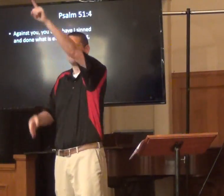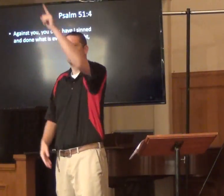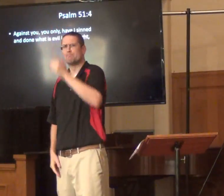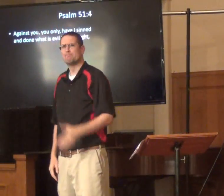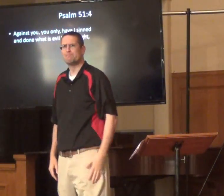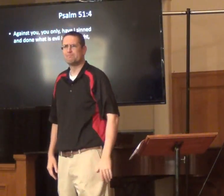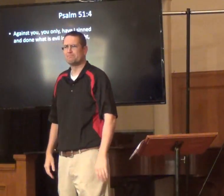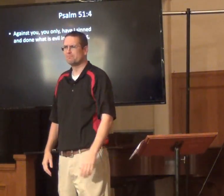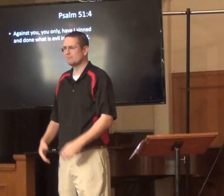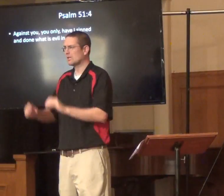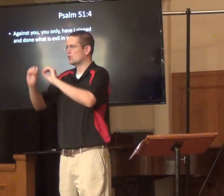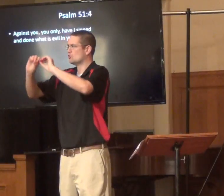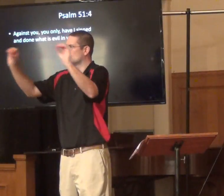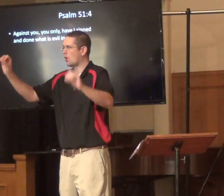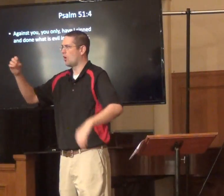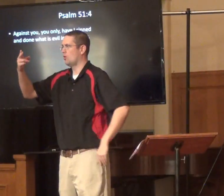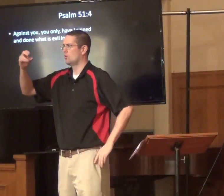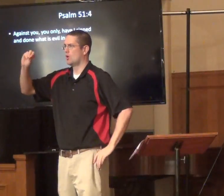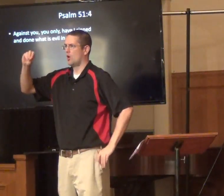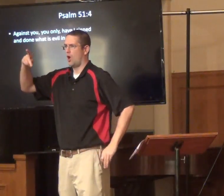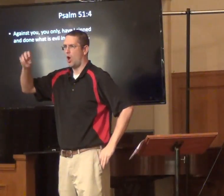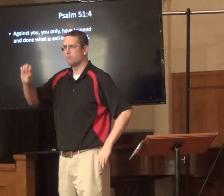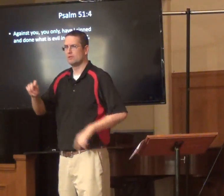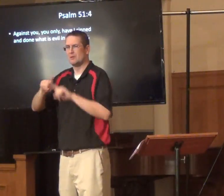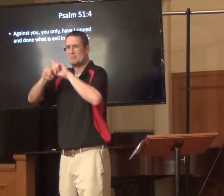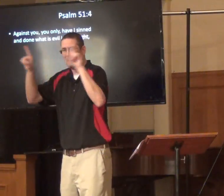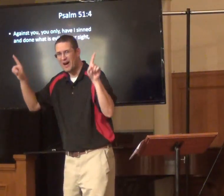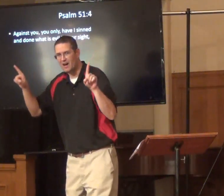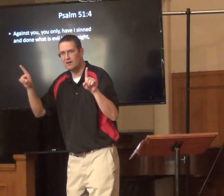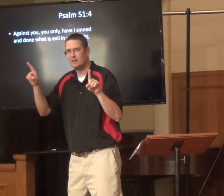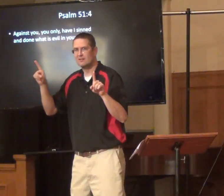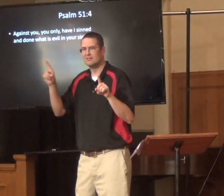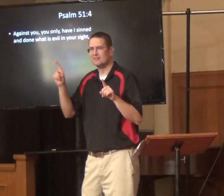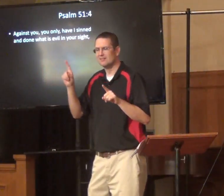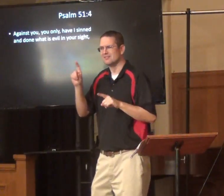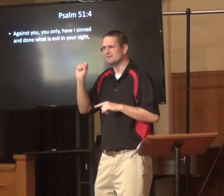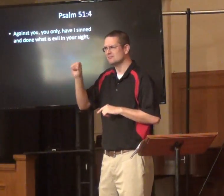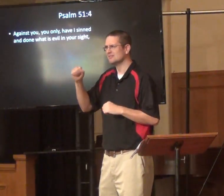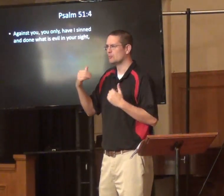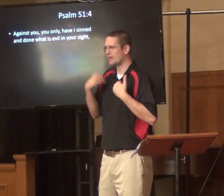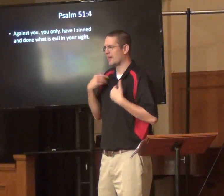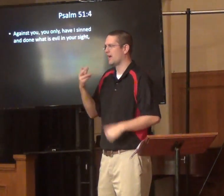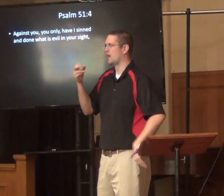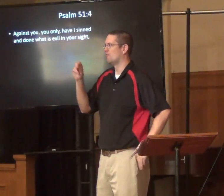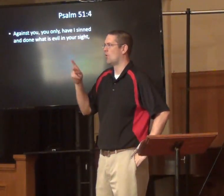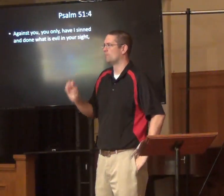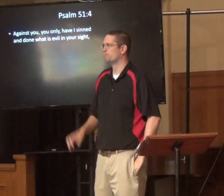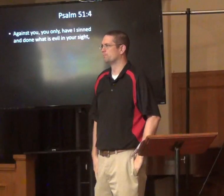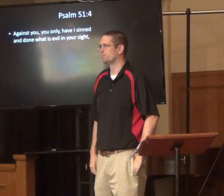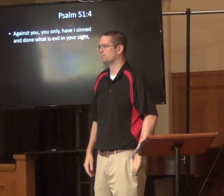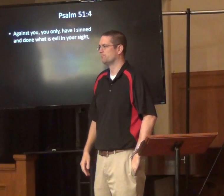Everything we do is against Him. It's simple. And we have no hope, but we